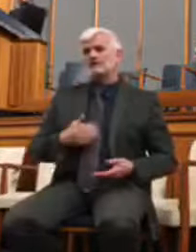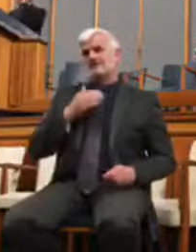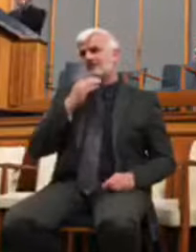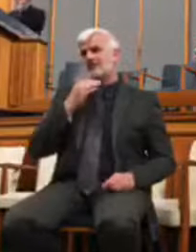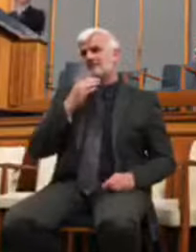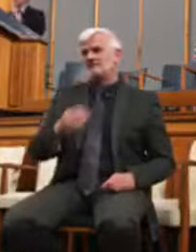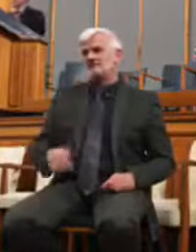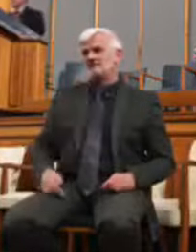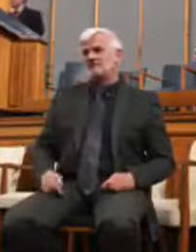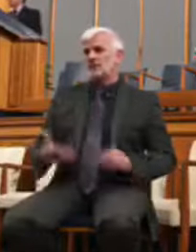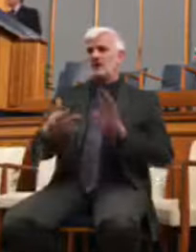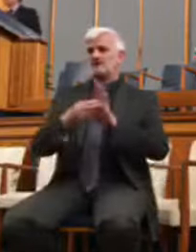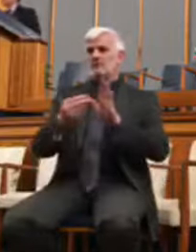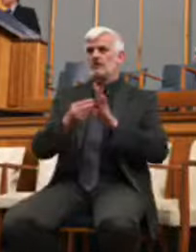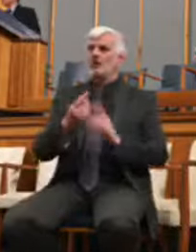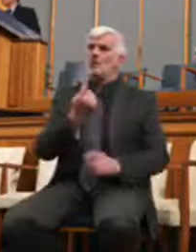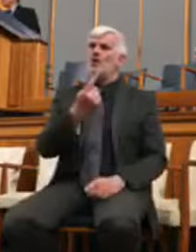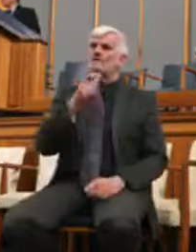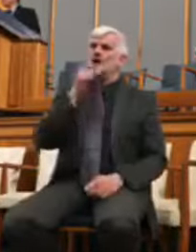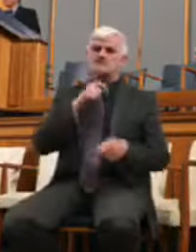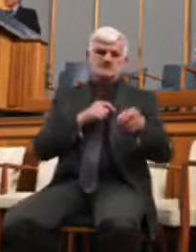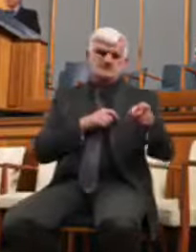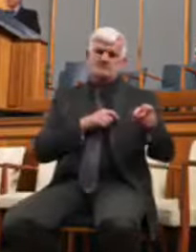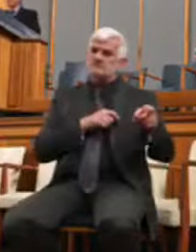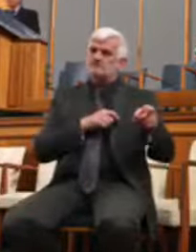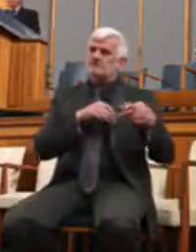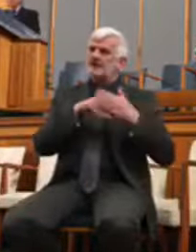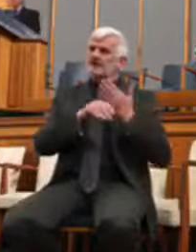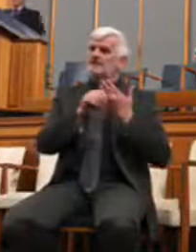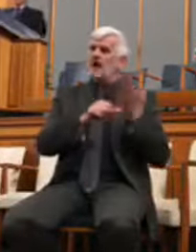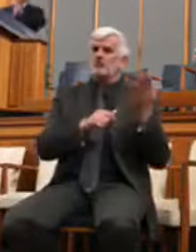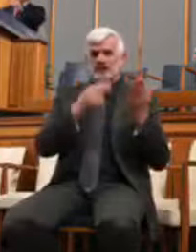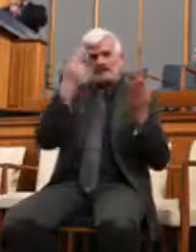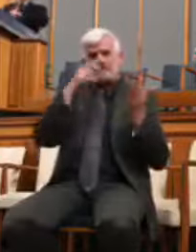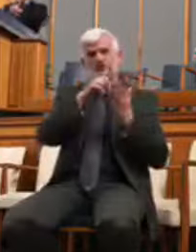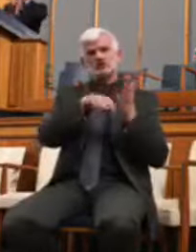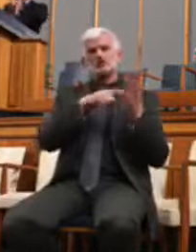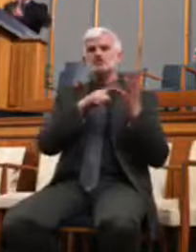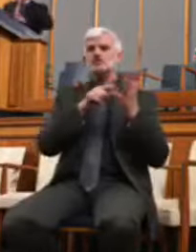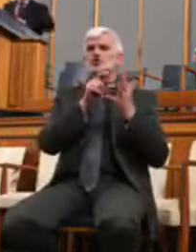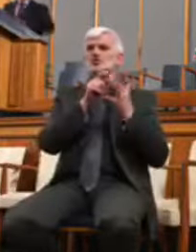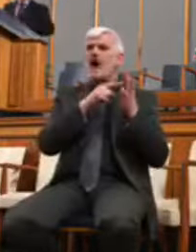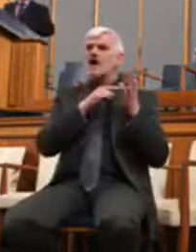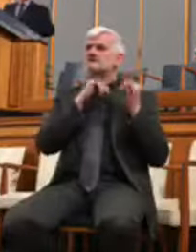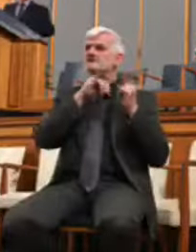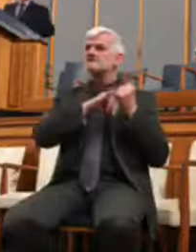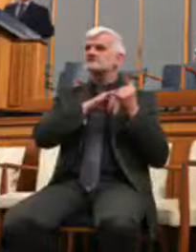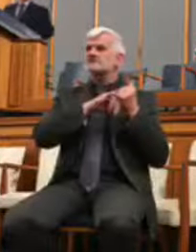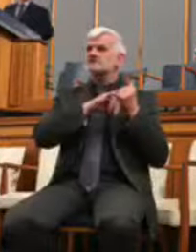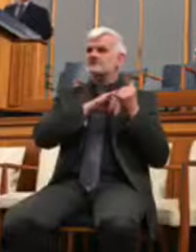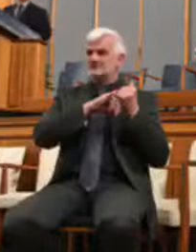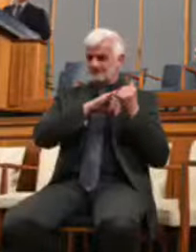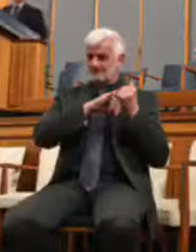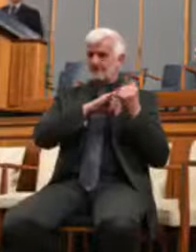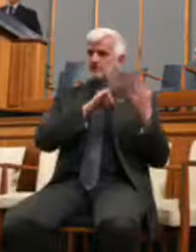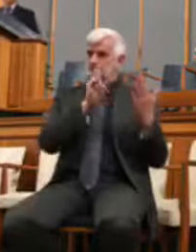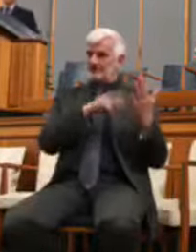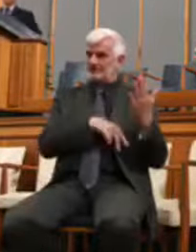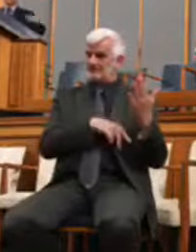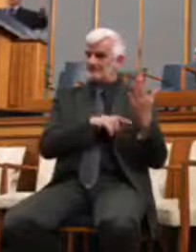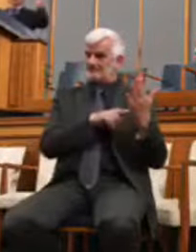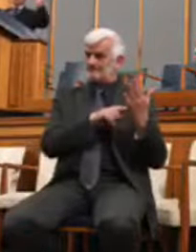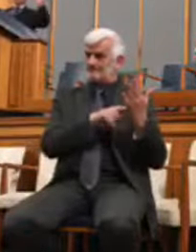who had great remorse. Judas in the Bible. He even said, when you read his record, his testimony, he